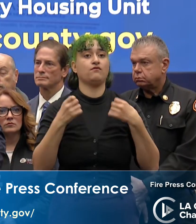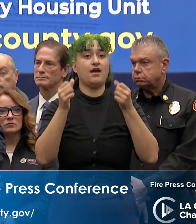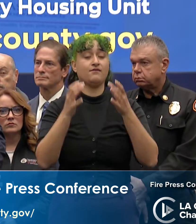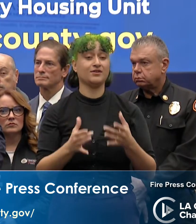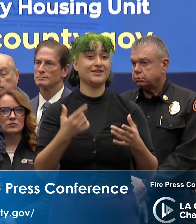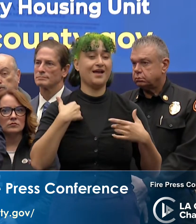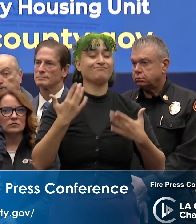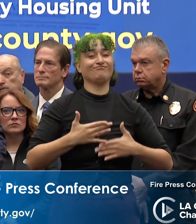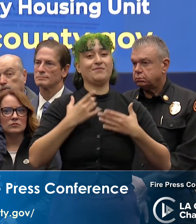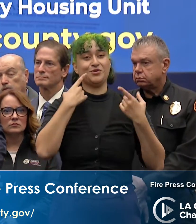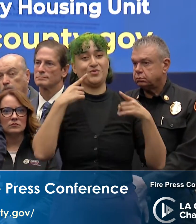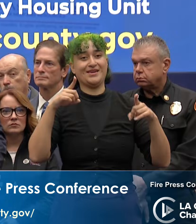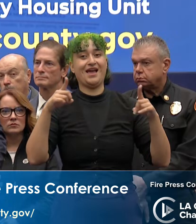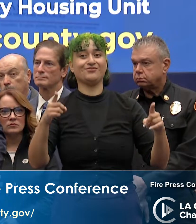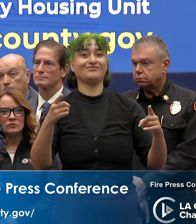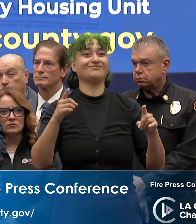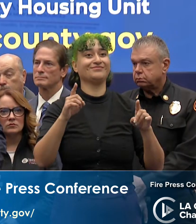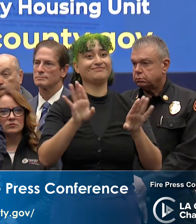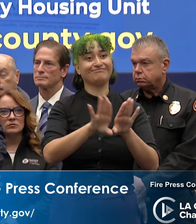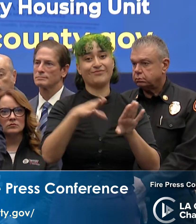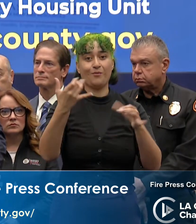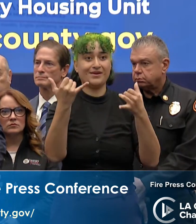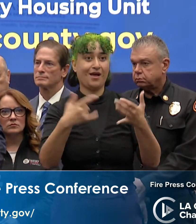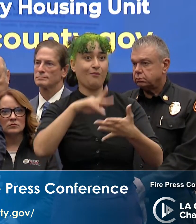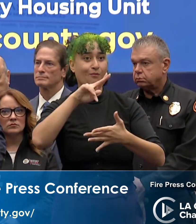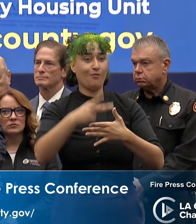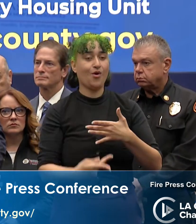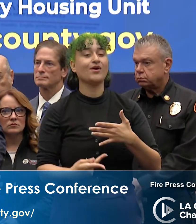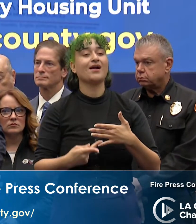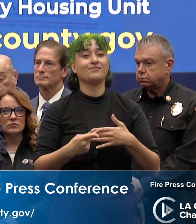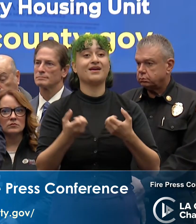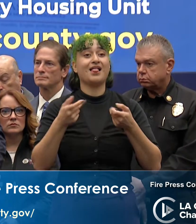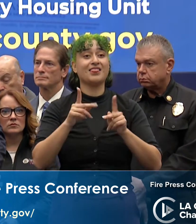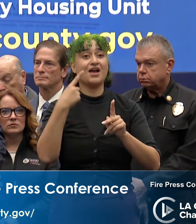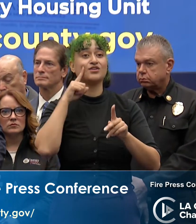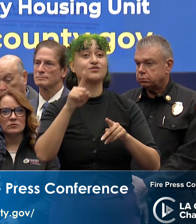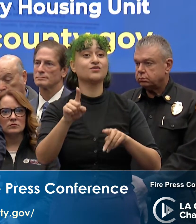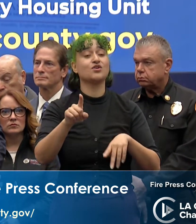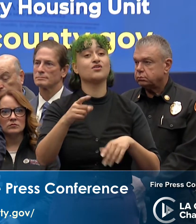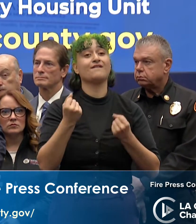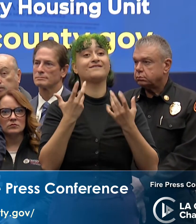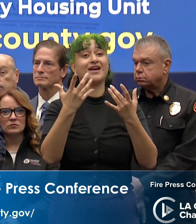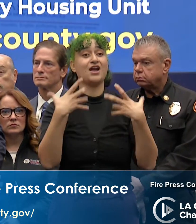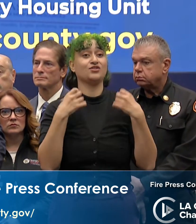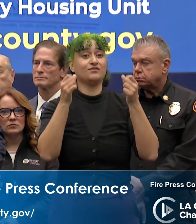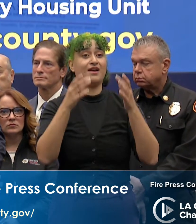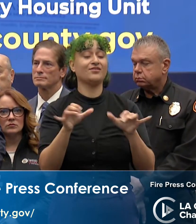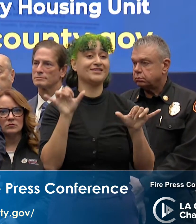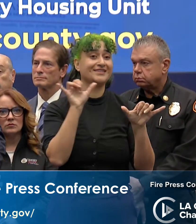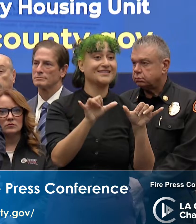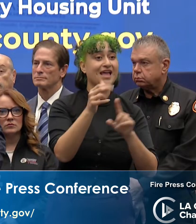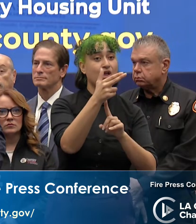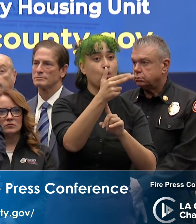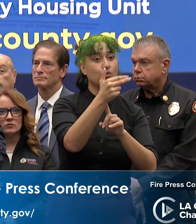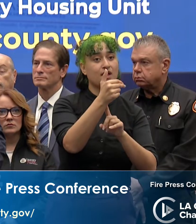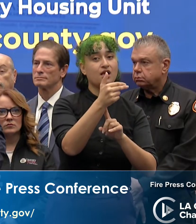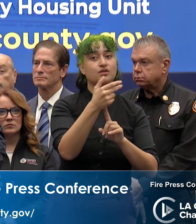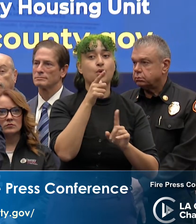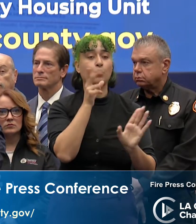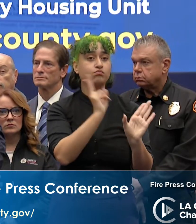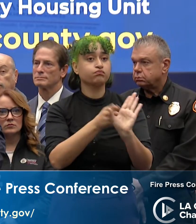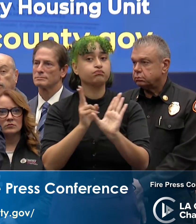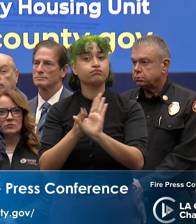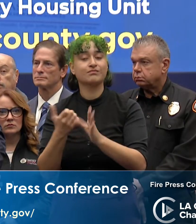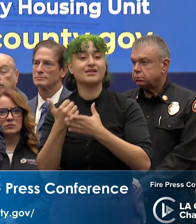today, this program is now open. The transitional shelter and assistance allows for fire survivors to stay at participating hotels